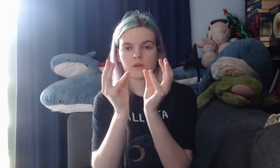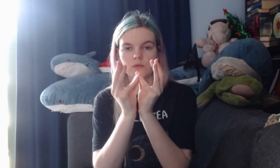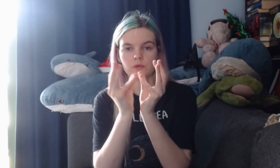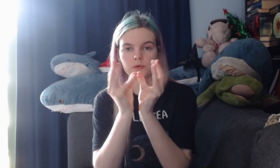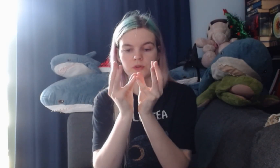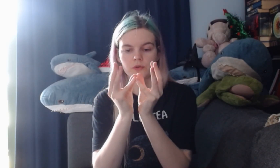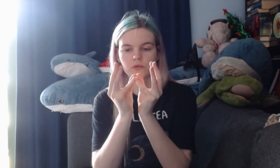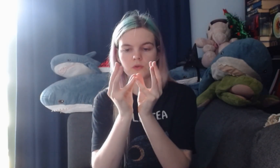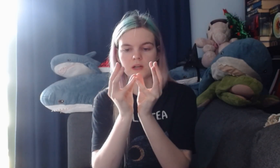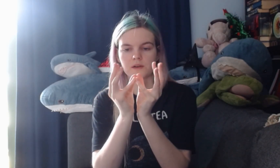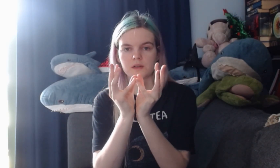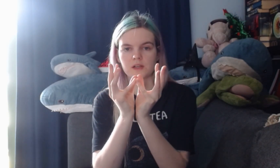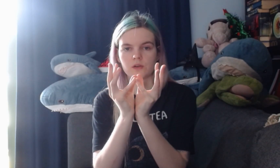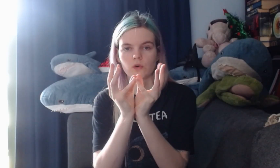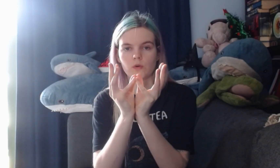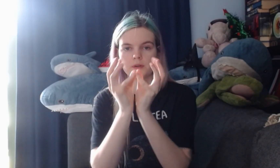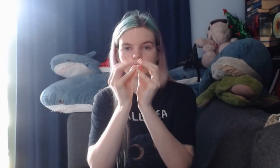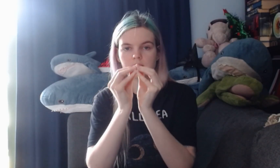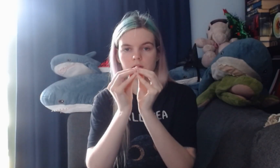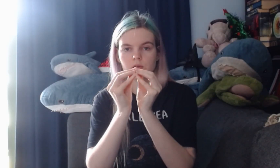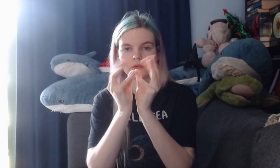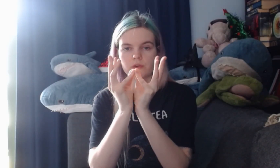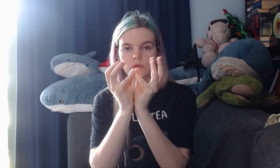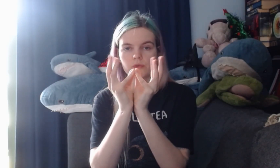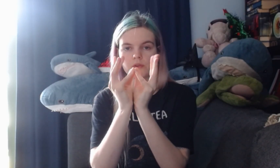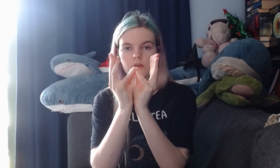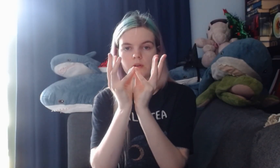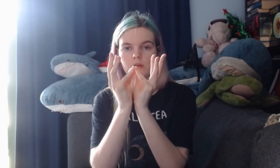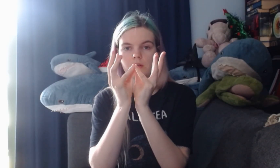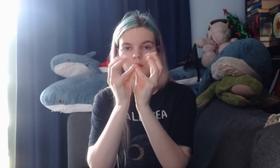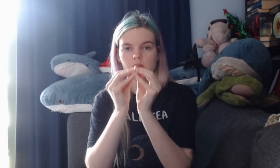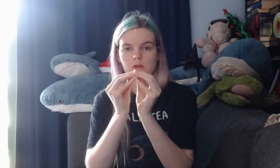you put those two together and then you open and close those.